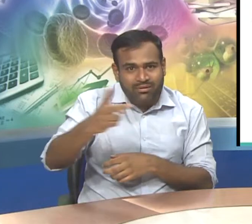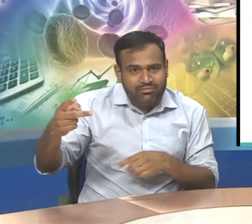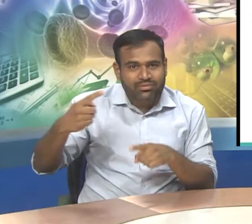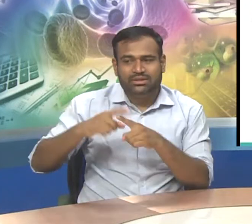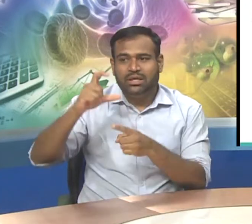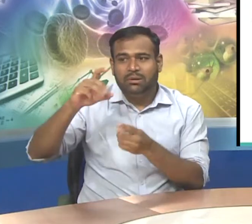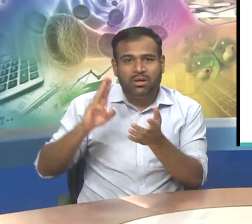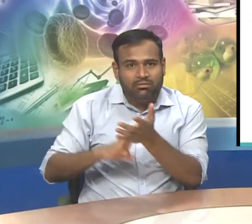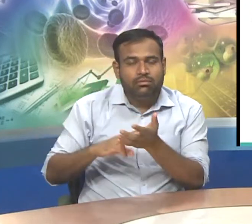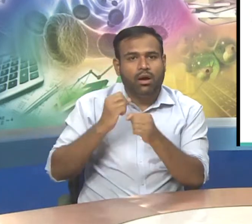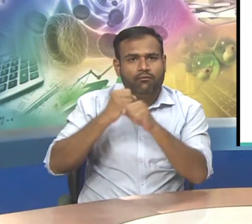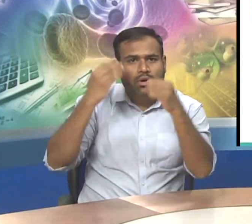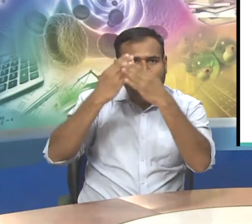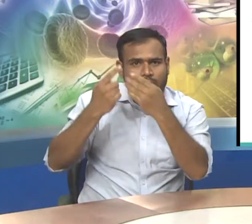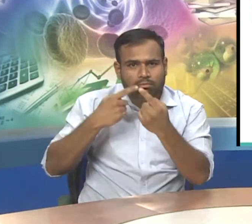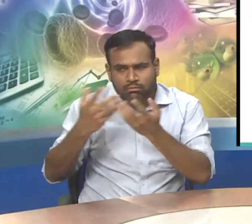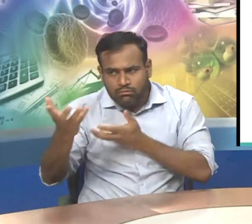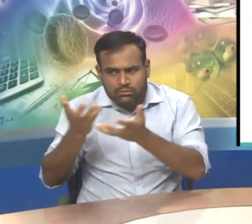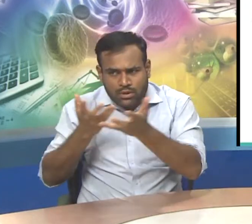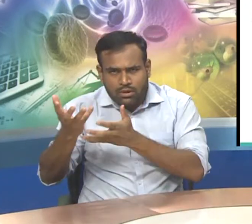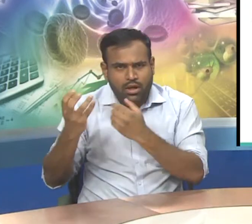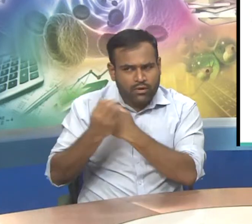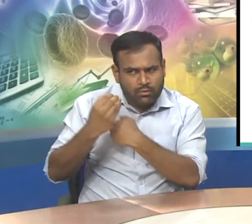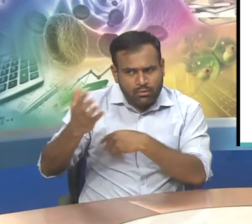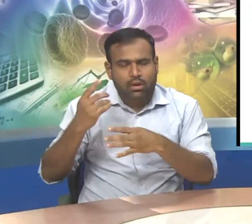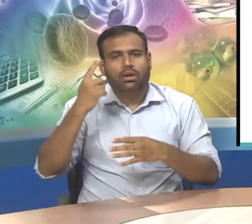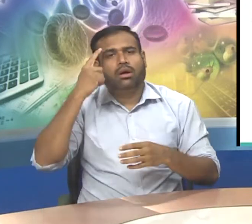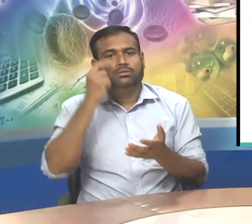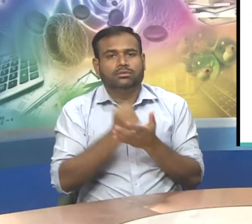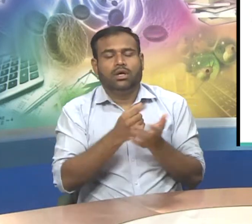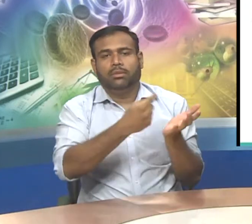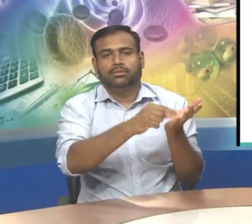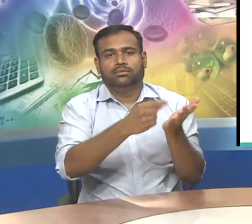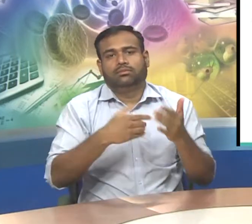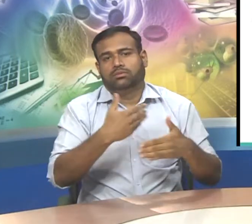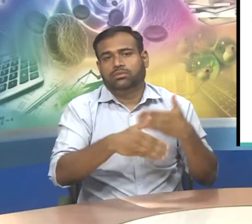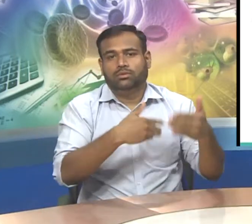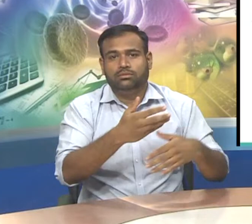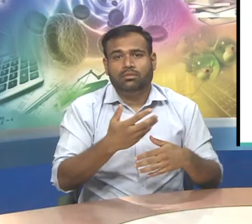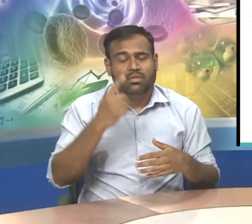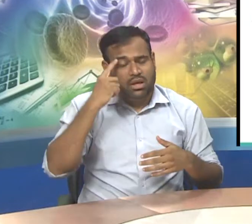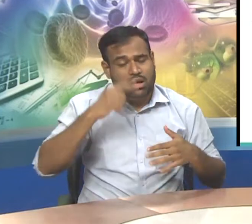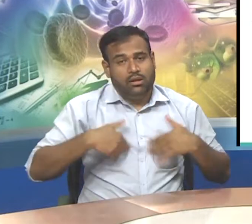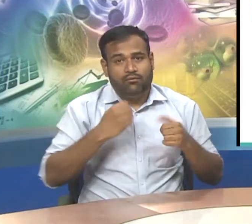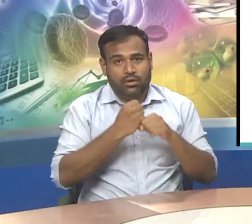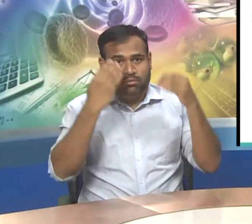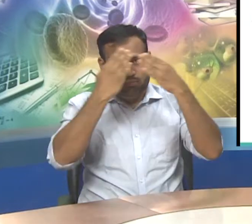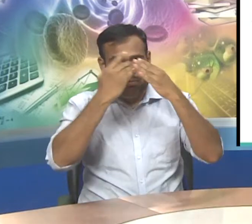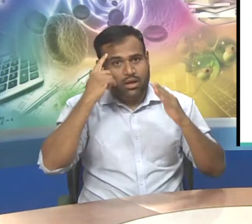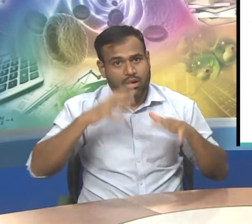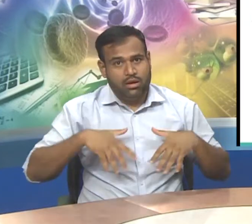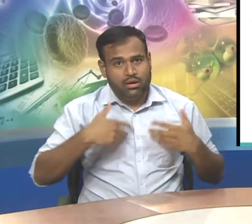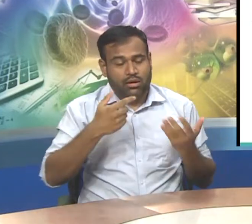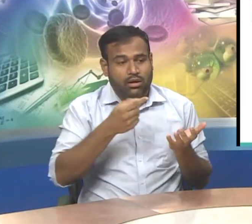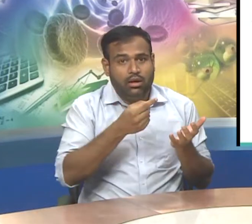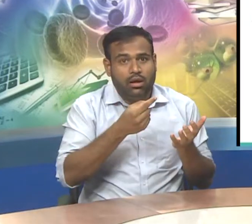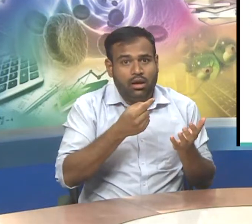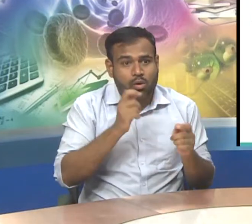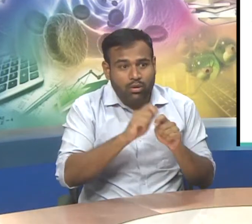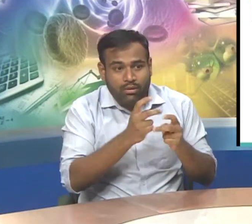And also the executive powers are aided and advised by the Council